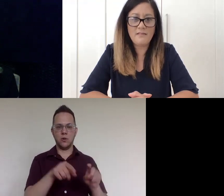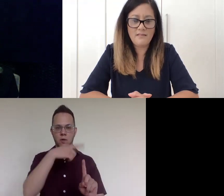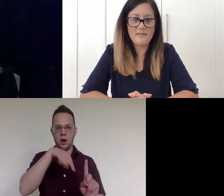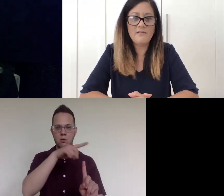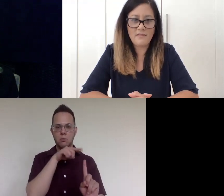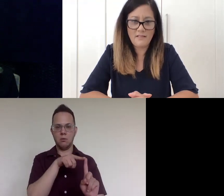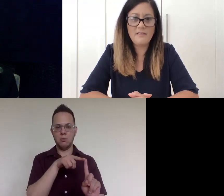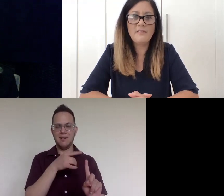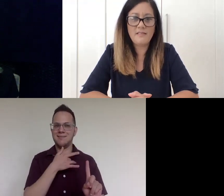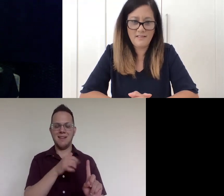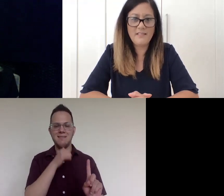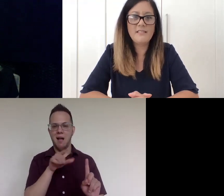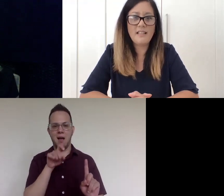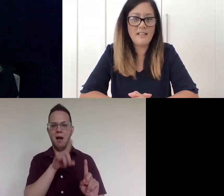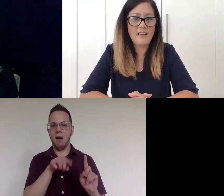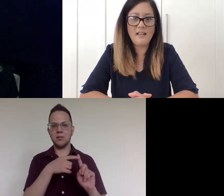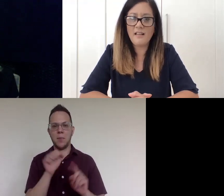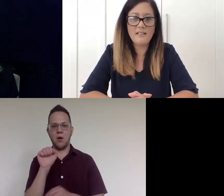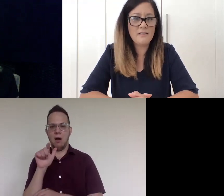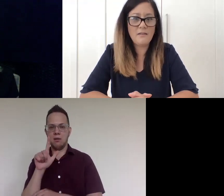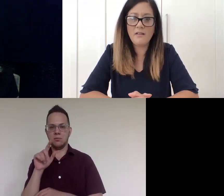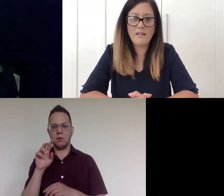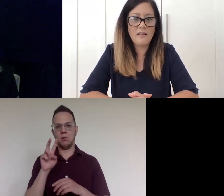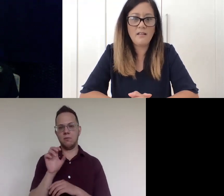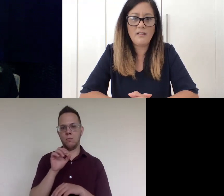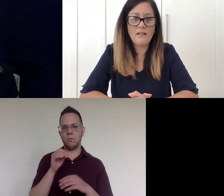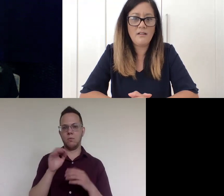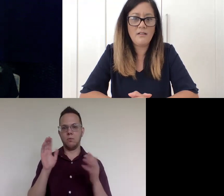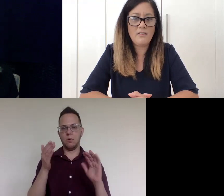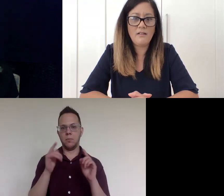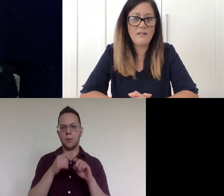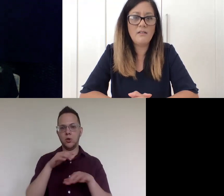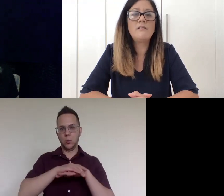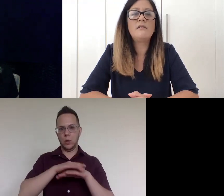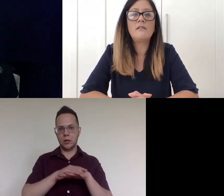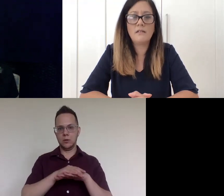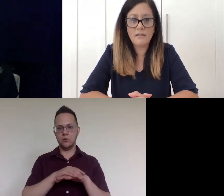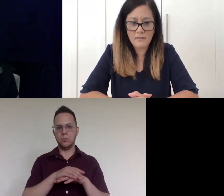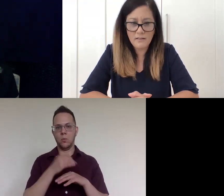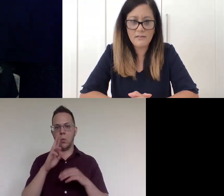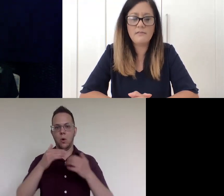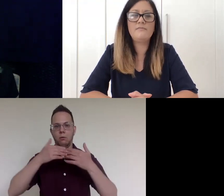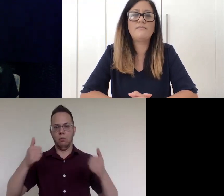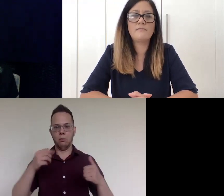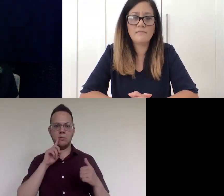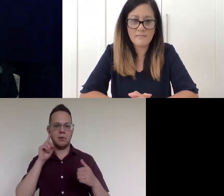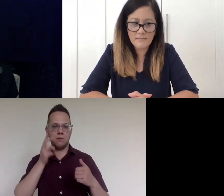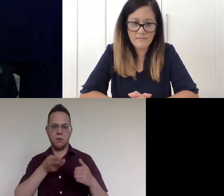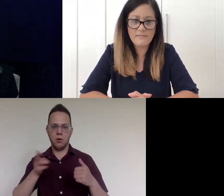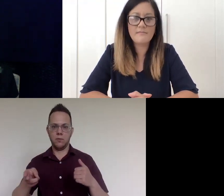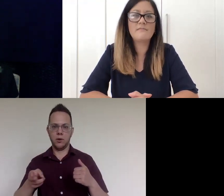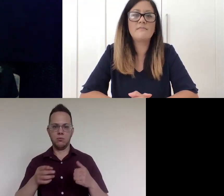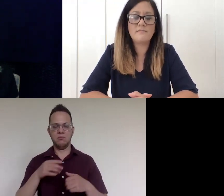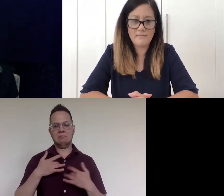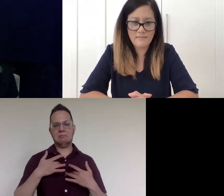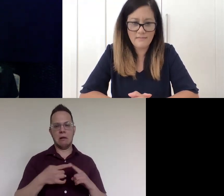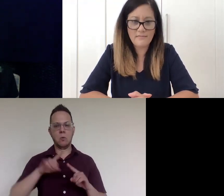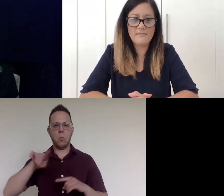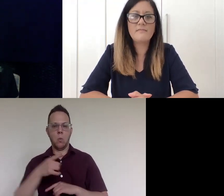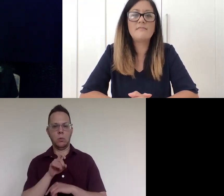data. There are national surveys, and they don't ask about ASL compared